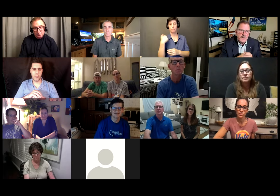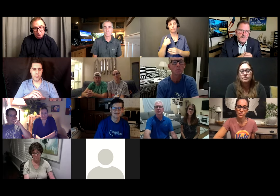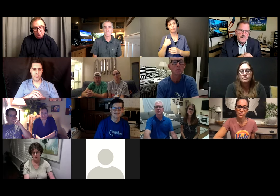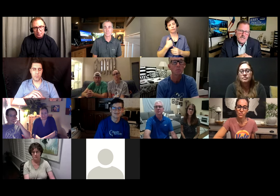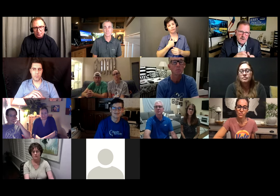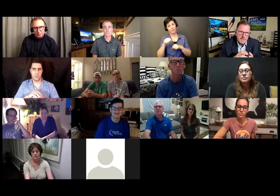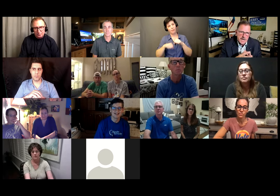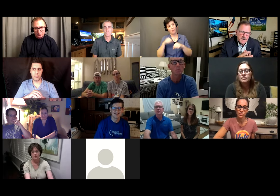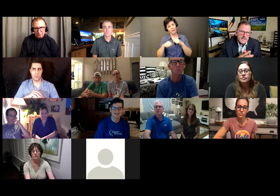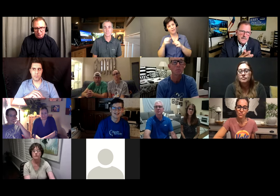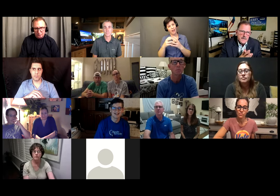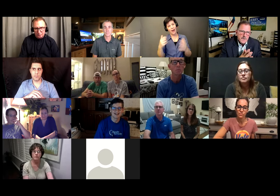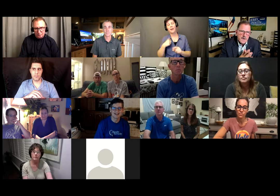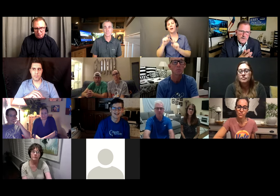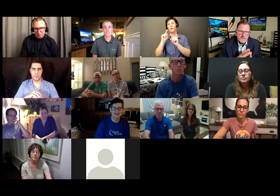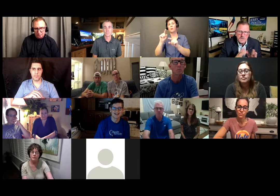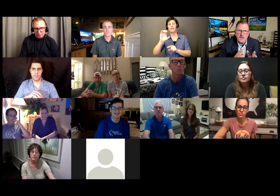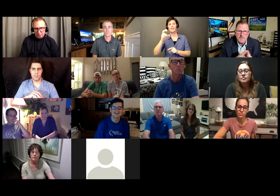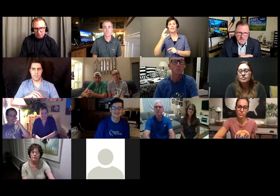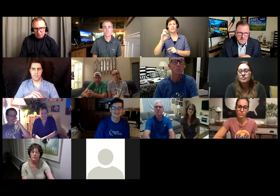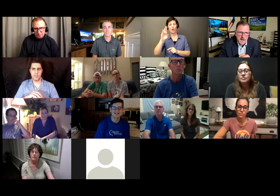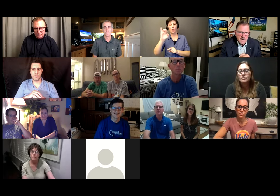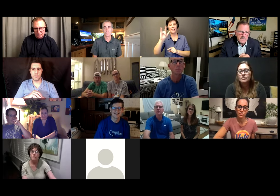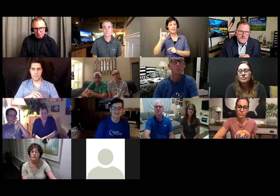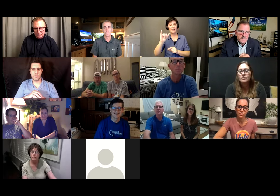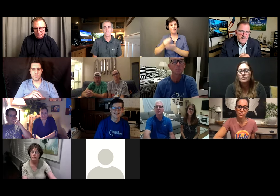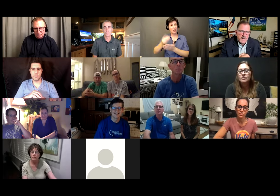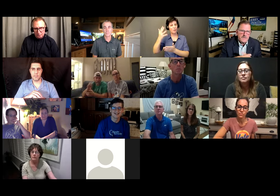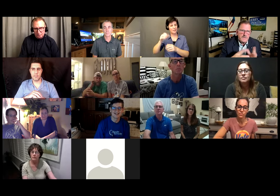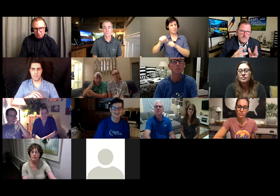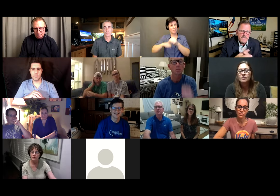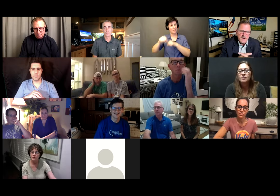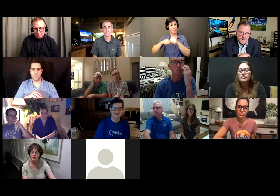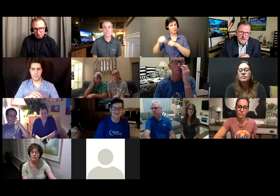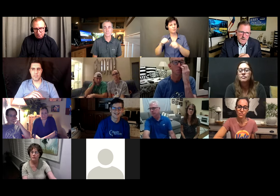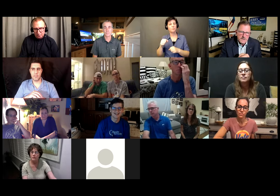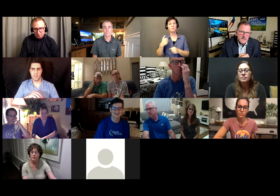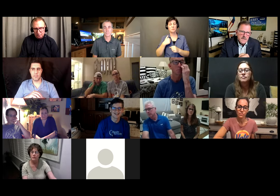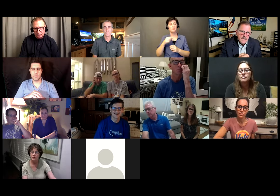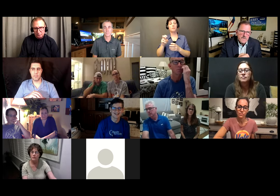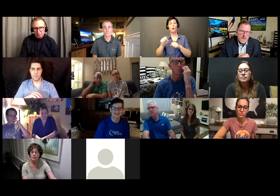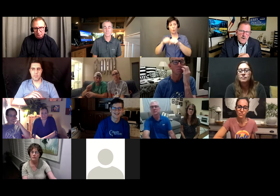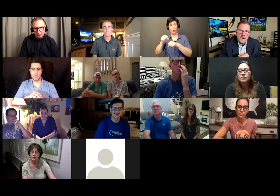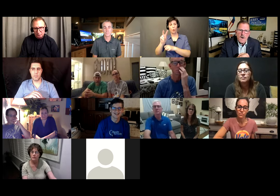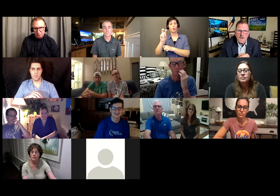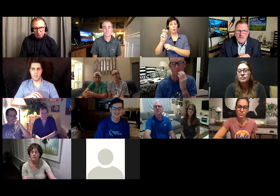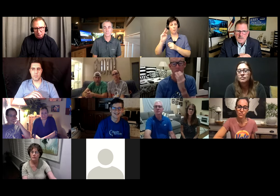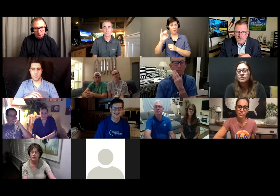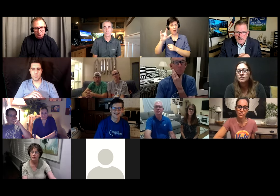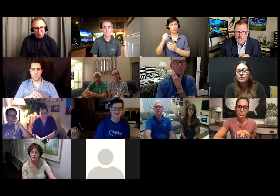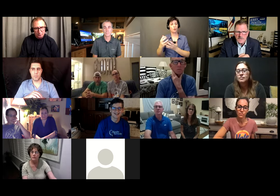I went and did a charity bike ride where I rode 200 plus miles to raise $2,500 for an